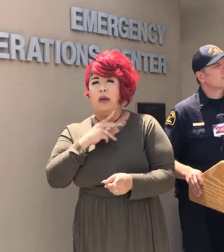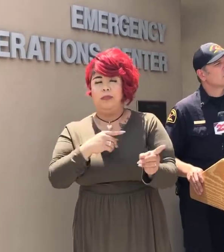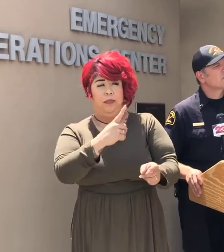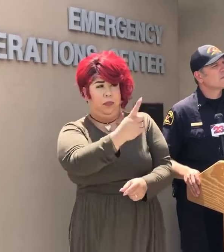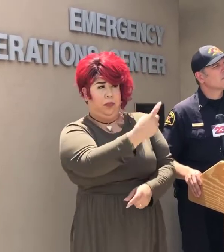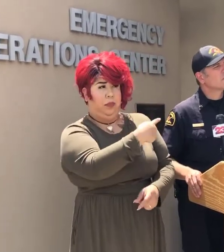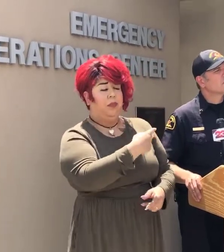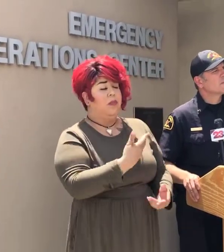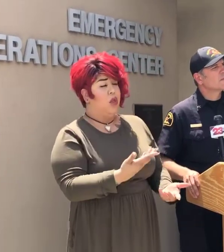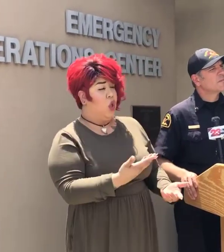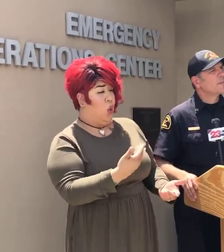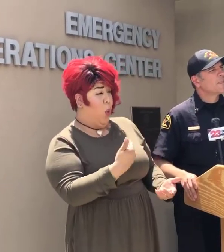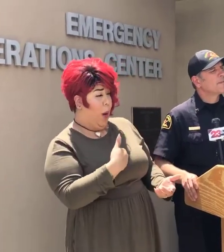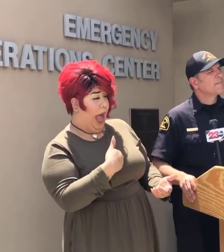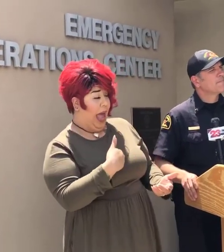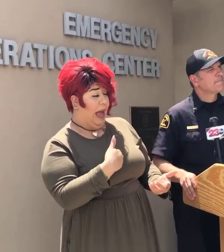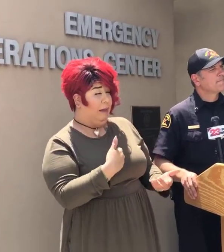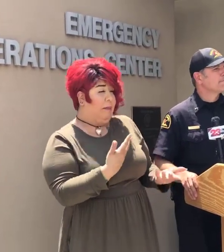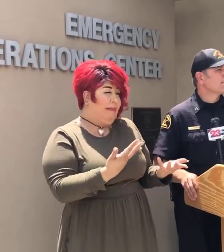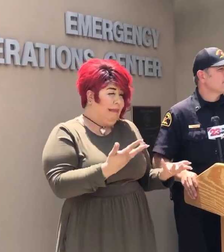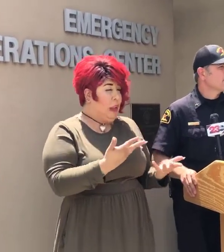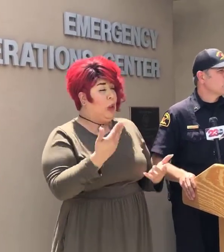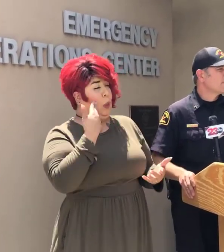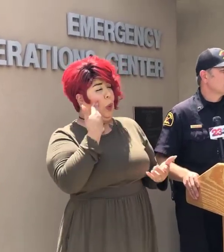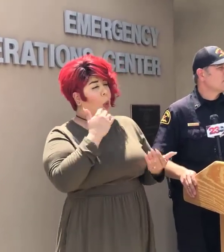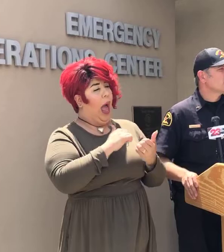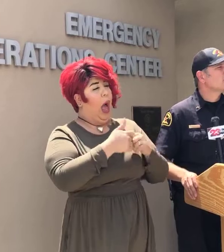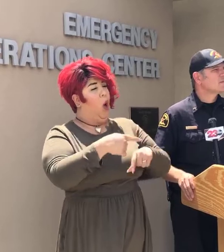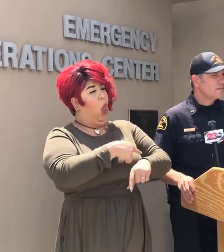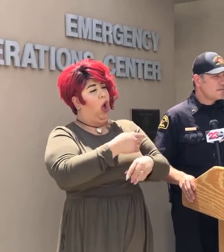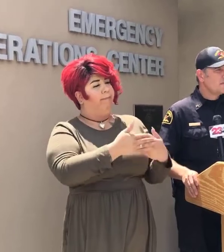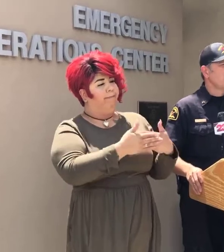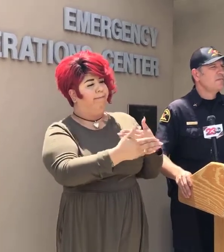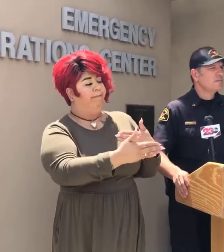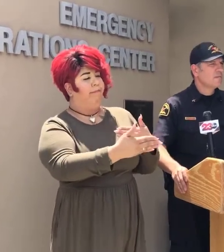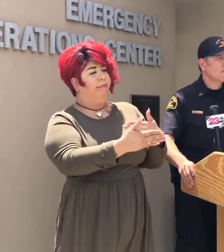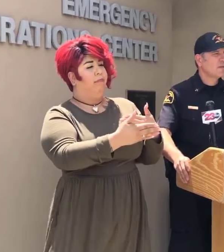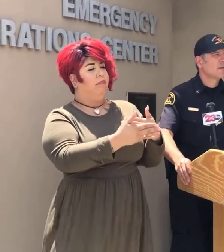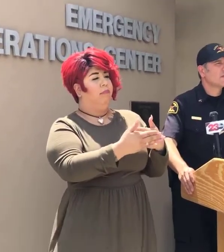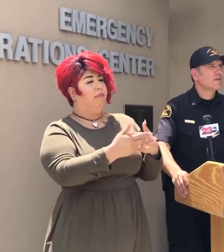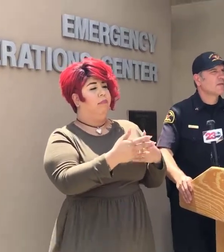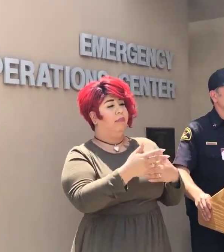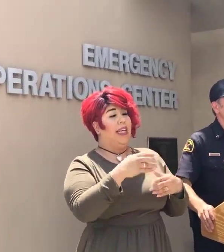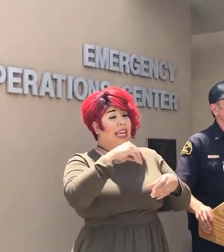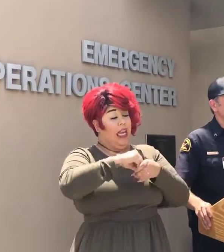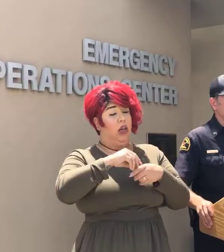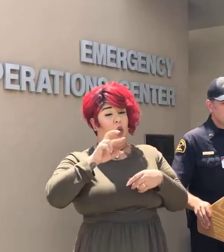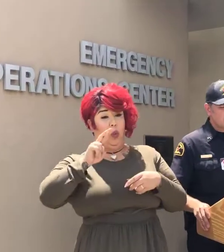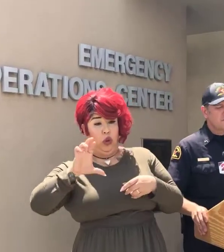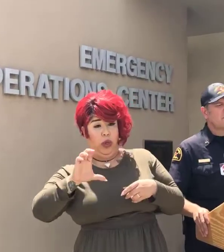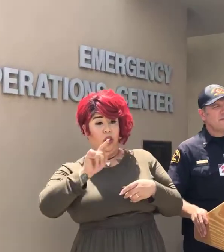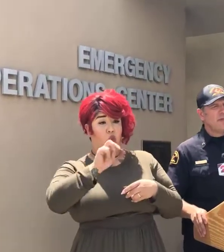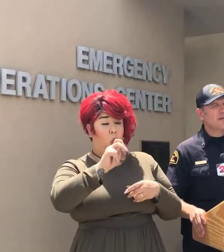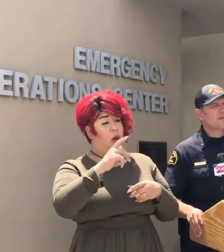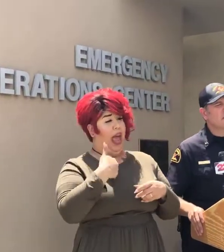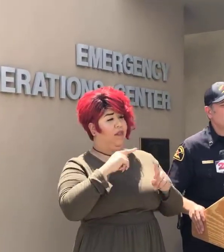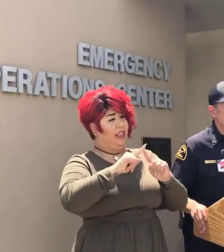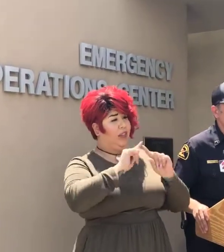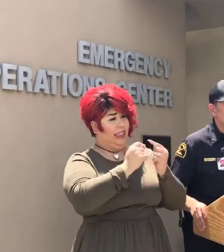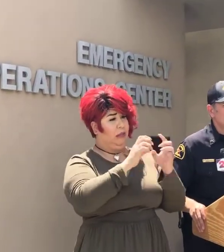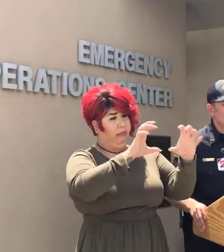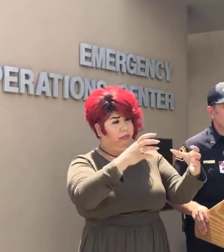have an expectation as to how much longer your crews will be out there in both Ridgecrest and Torona?